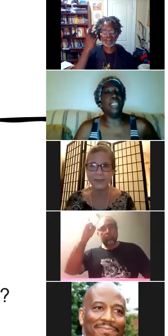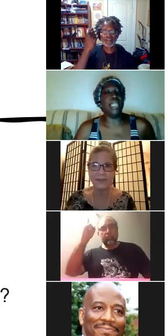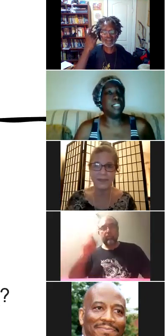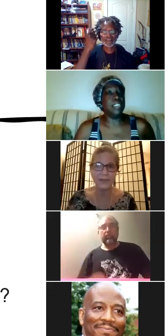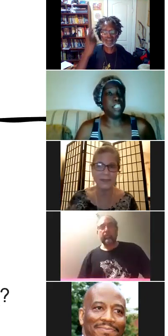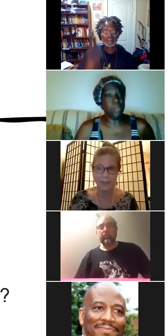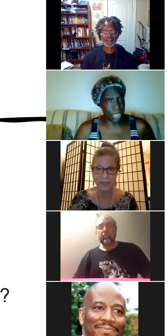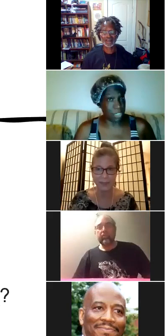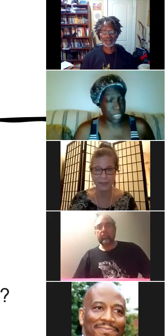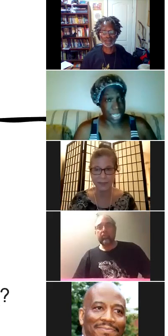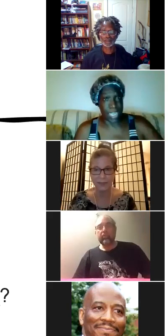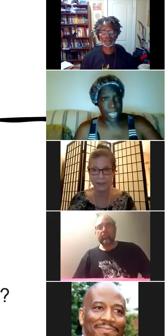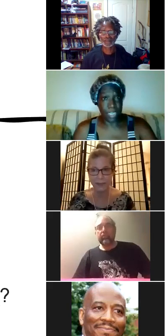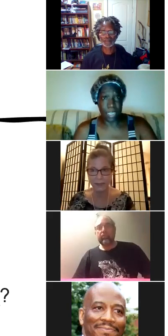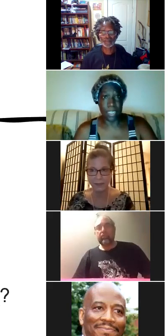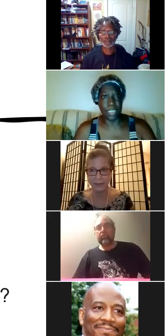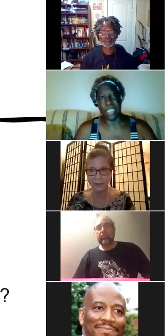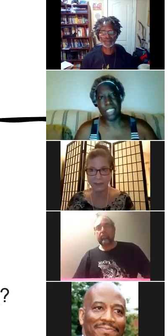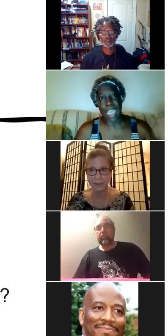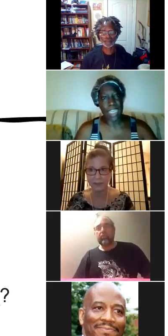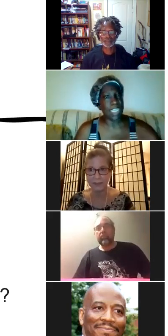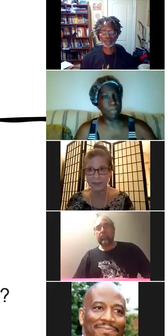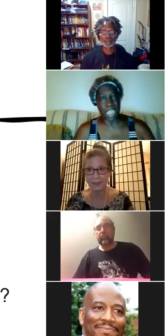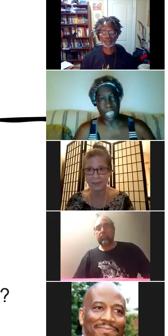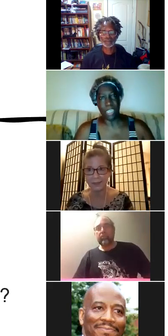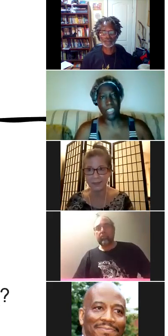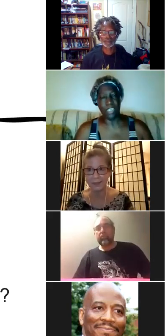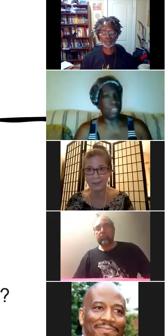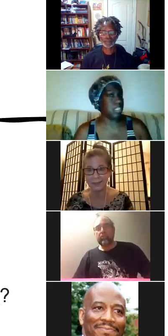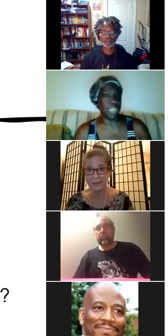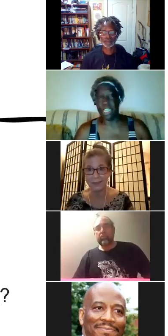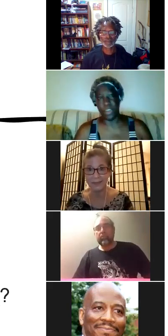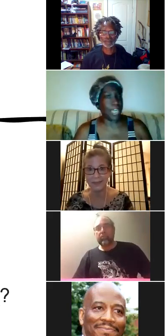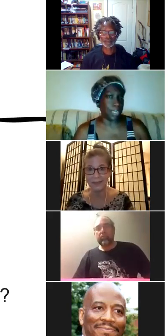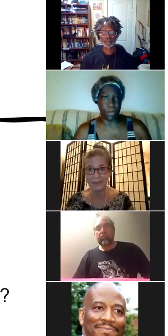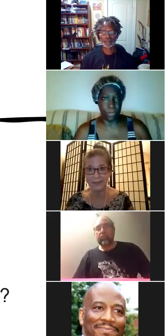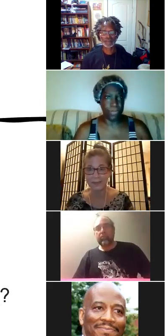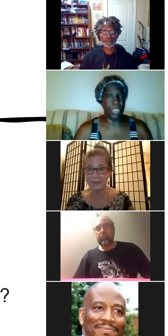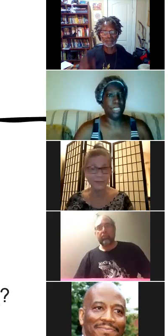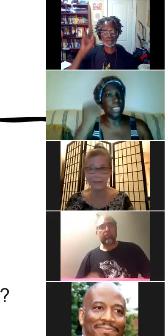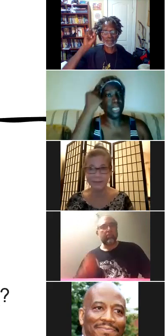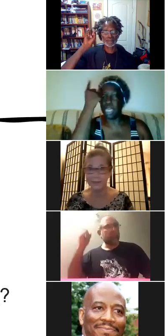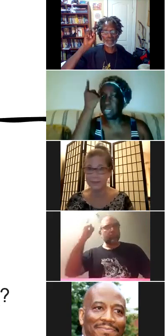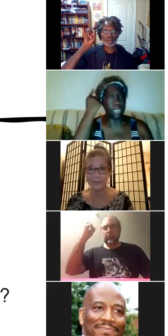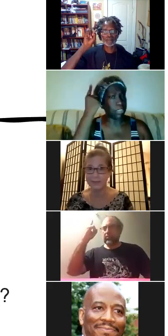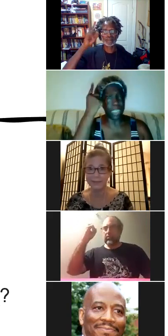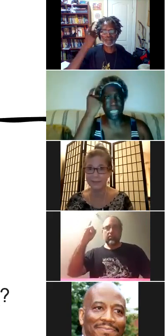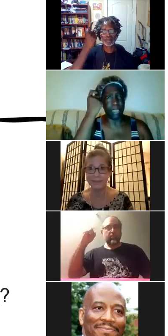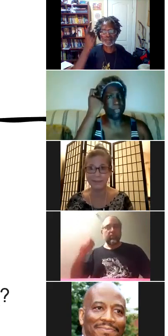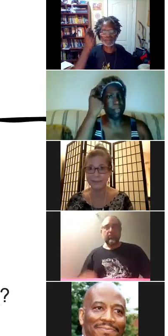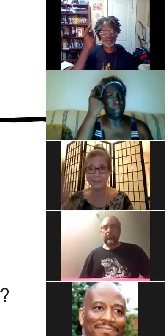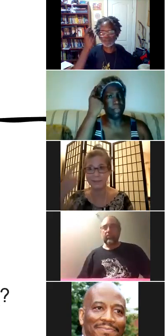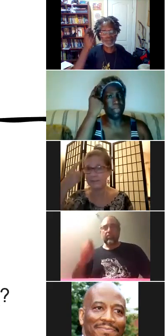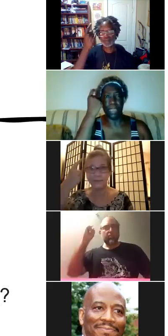Okay. And I don't understand is the exact same thing. You're just shaking your head no. Okay. I don't